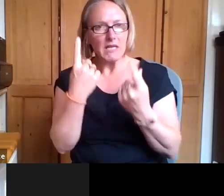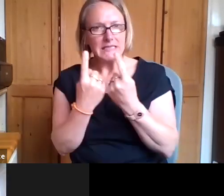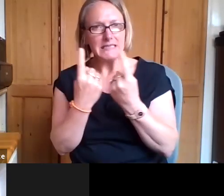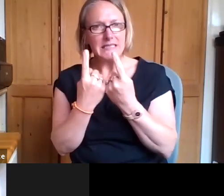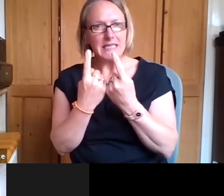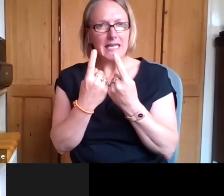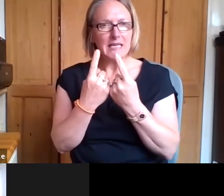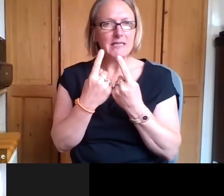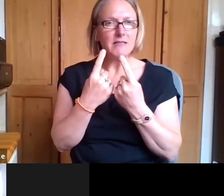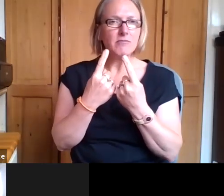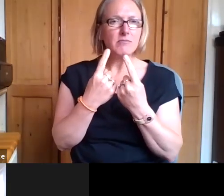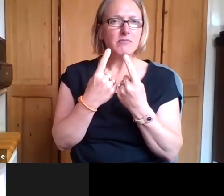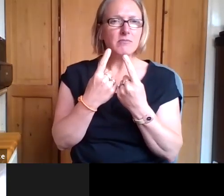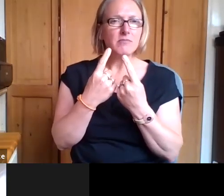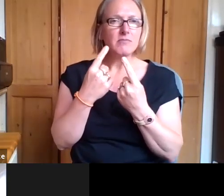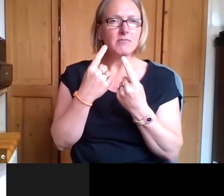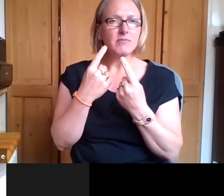baby, and